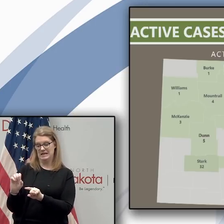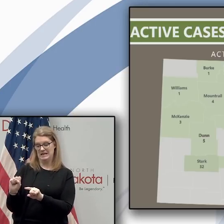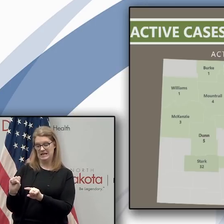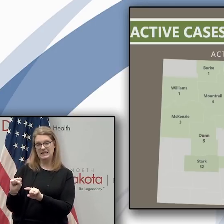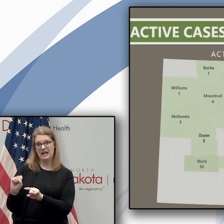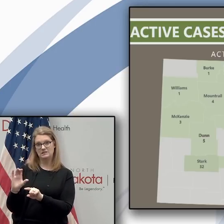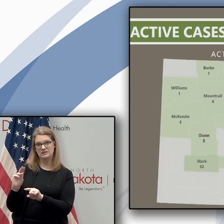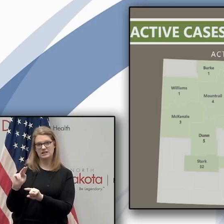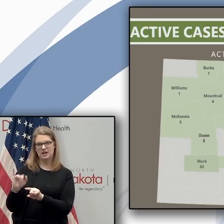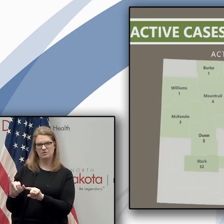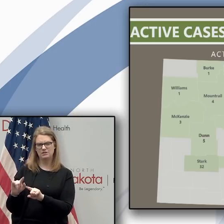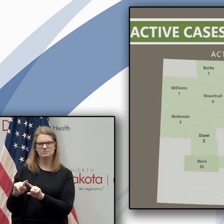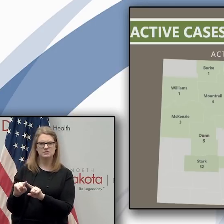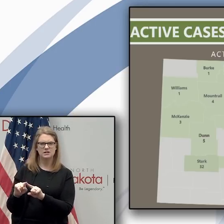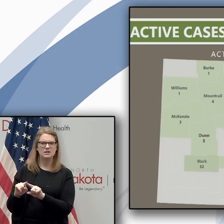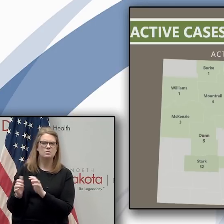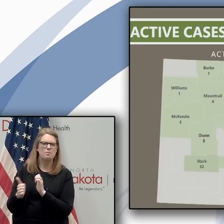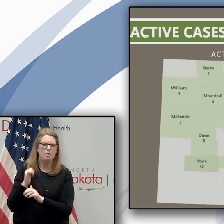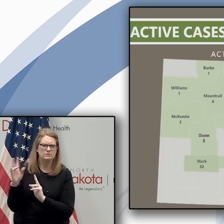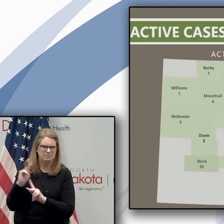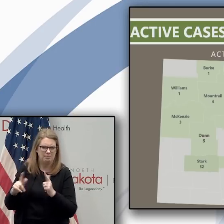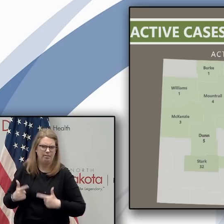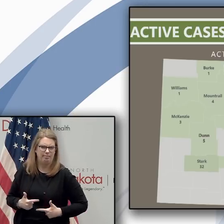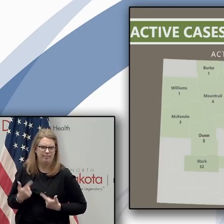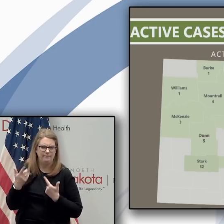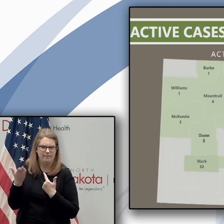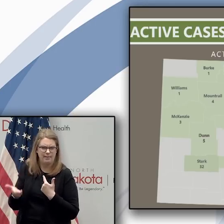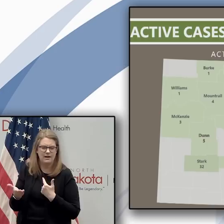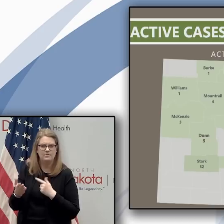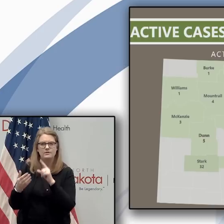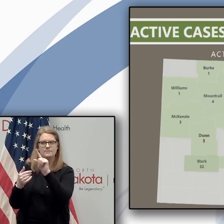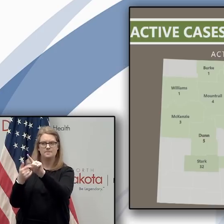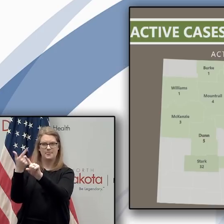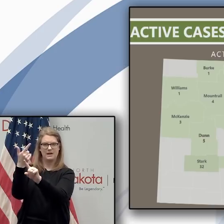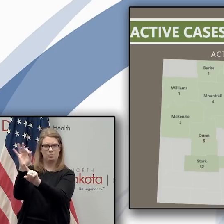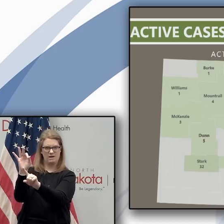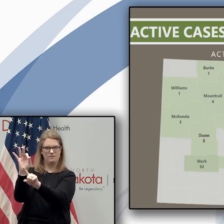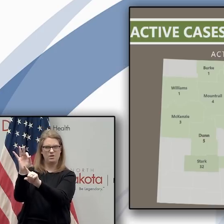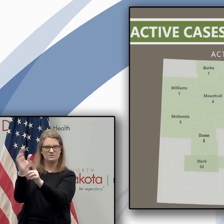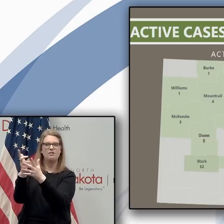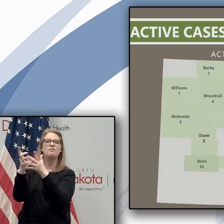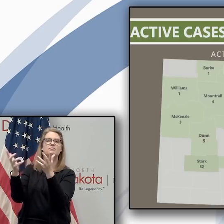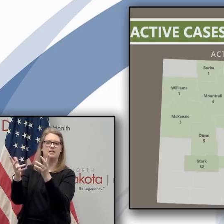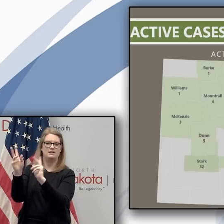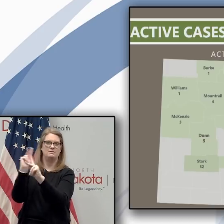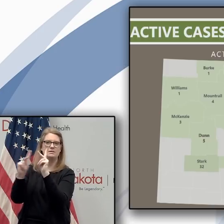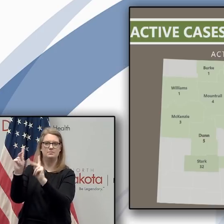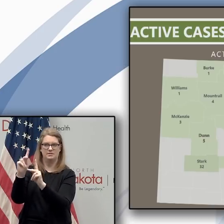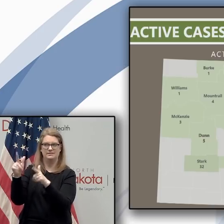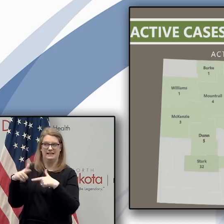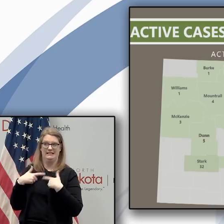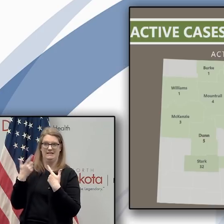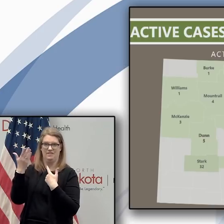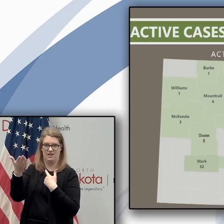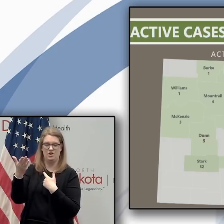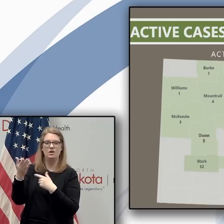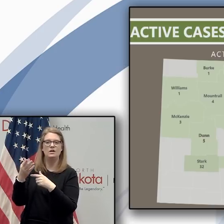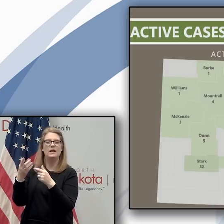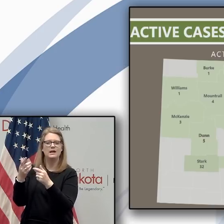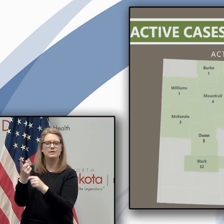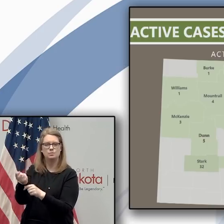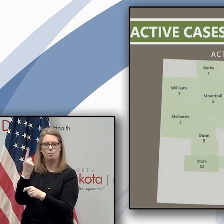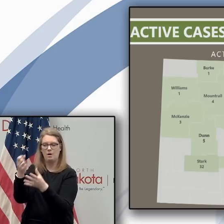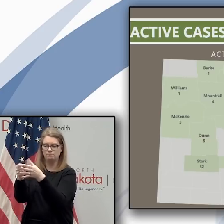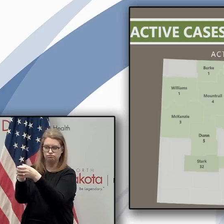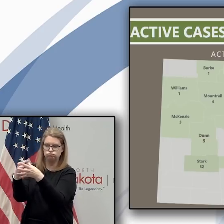most populous county, in Grand Forks, we know had a single outbreak that took them from one of the